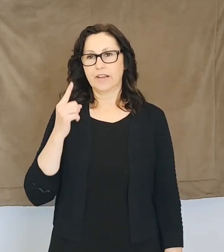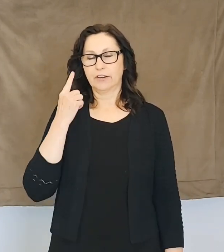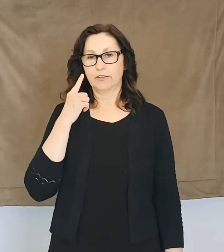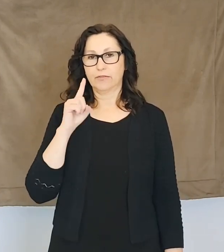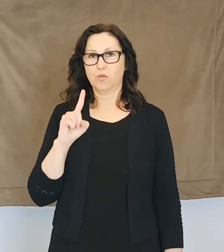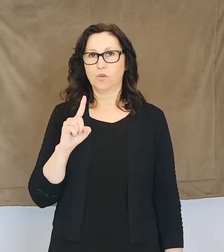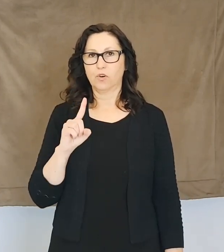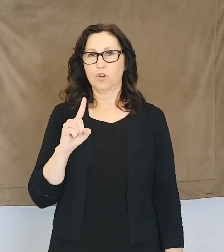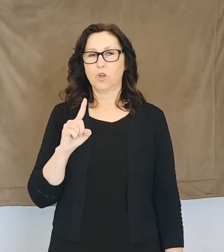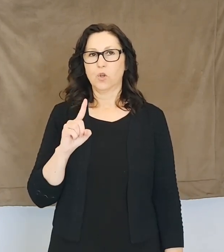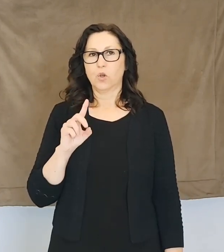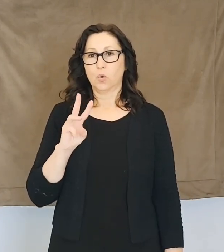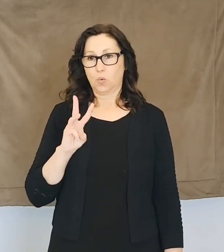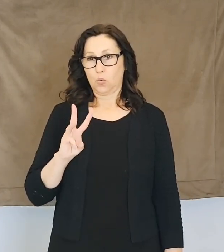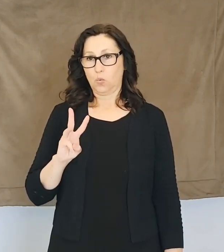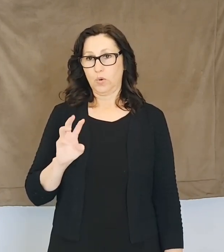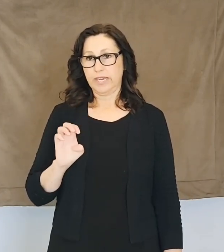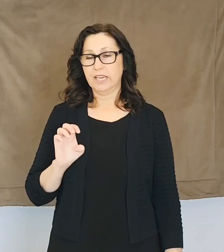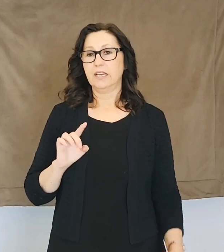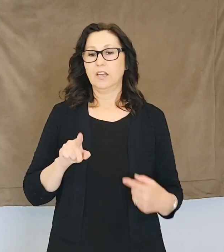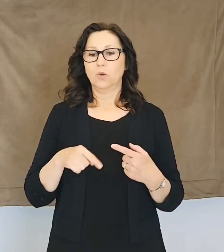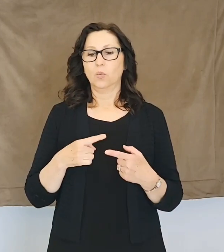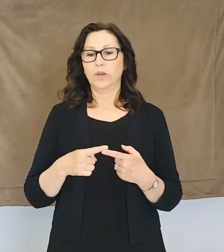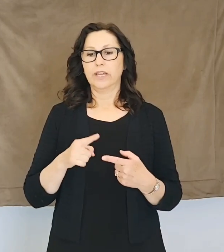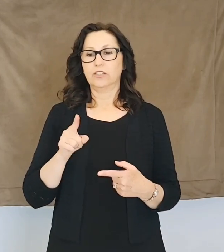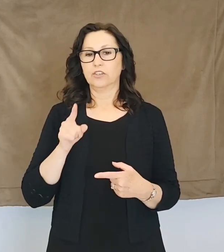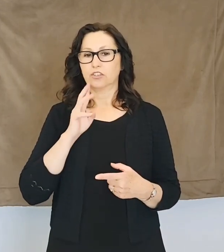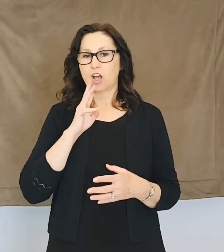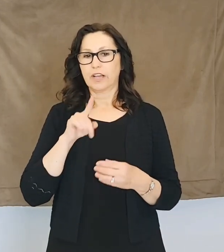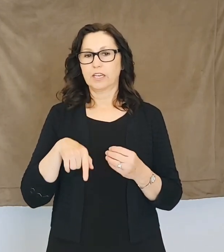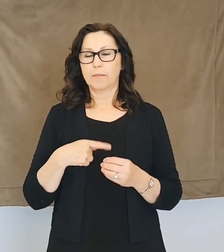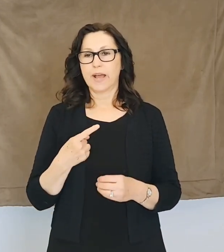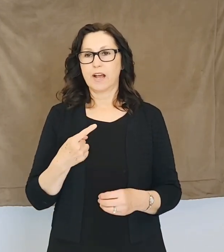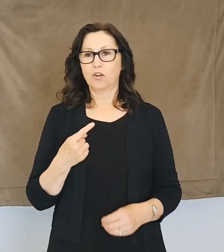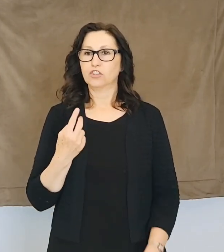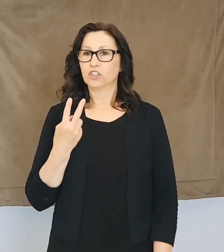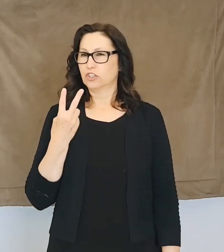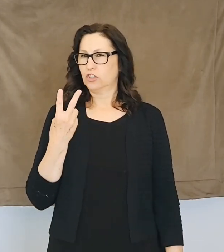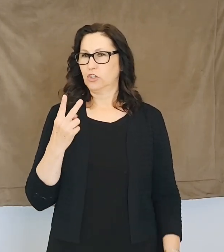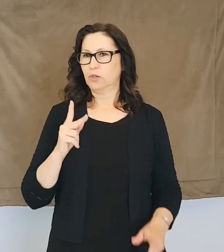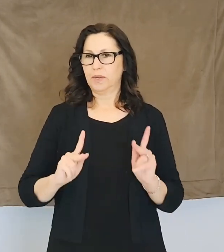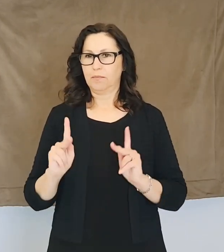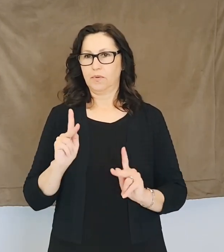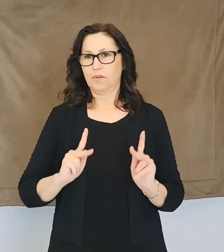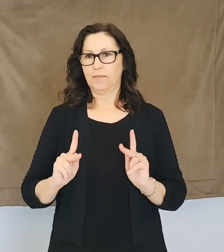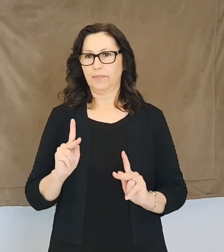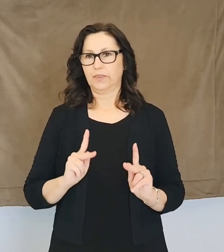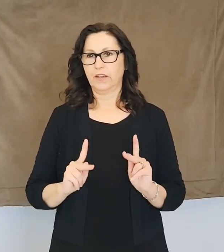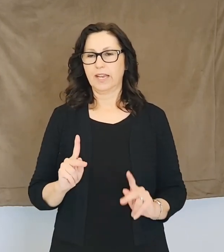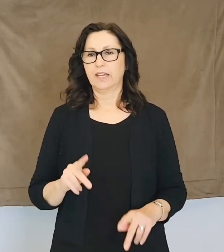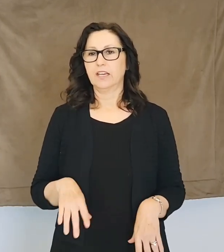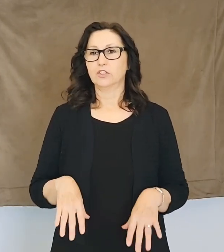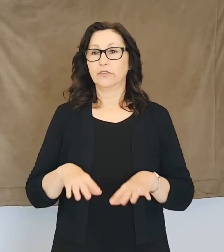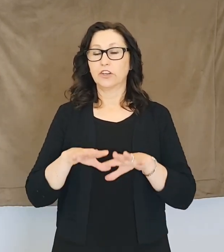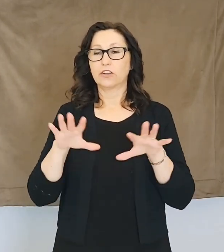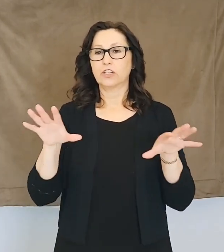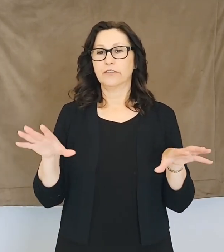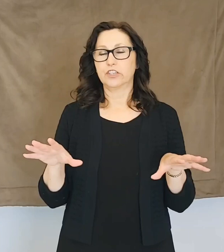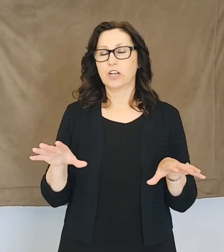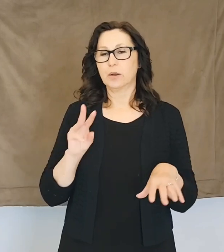classifier for we when you're talking about just two people. Okay, so if you're talking